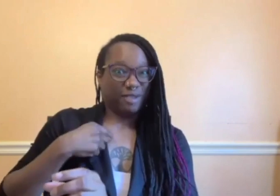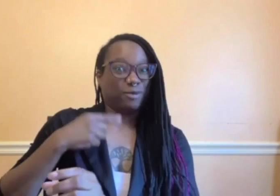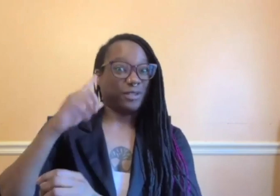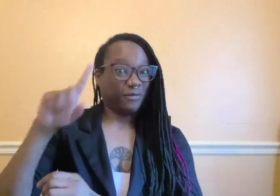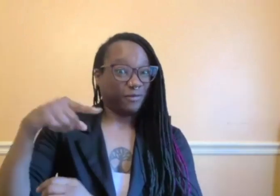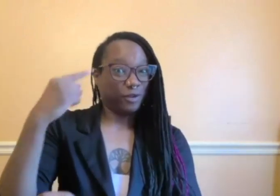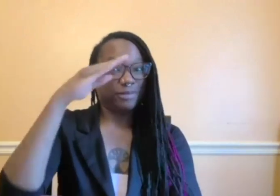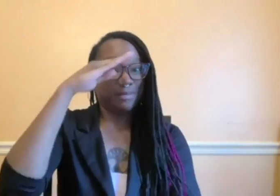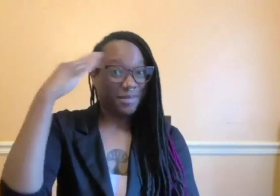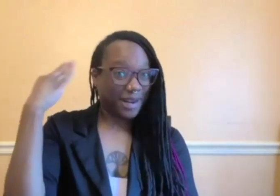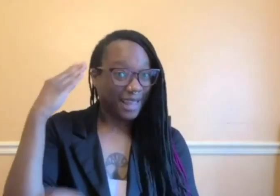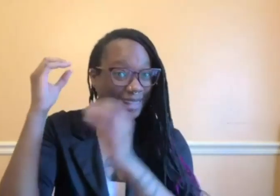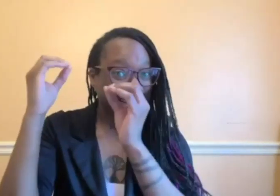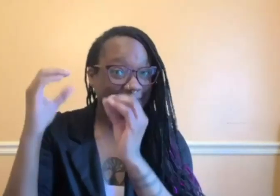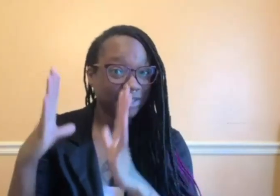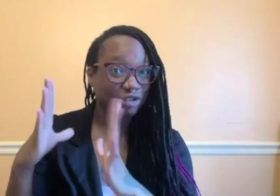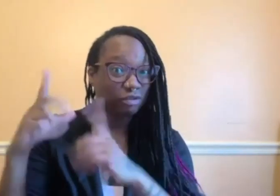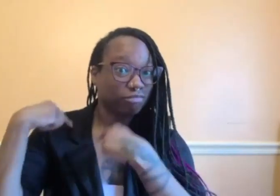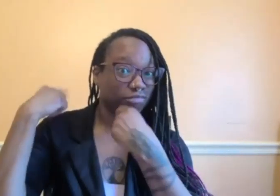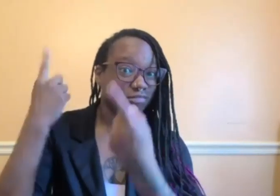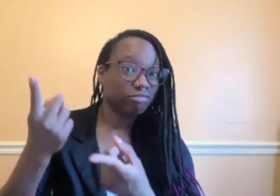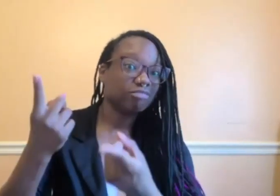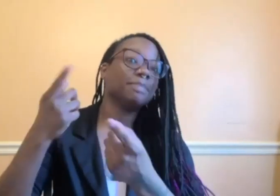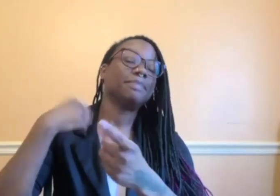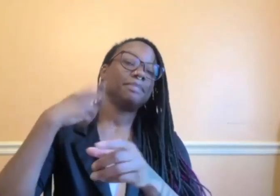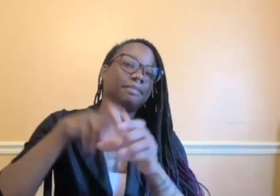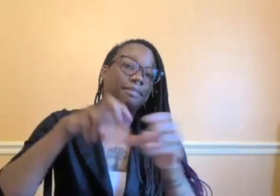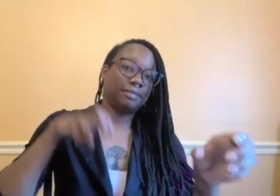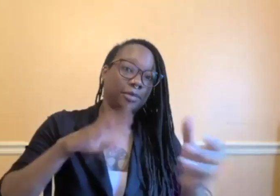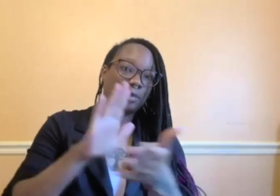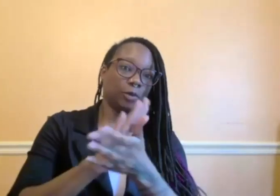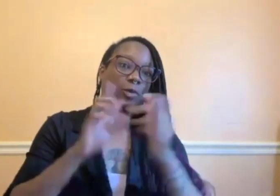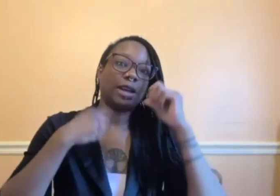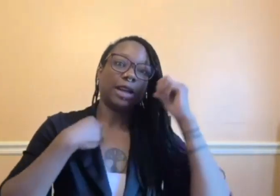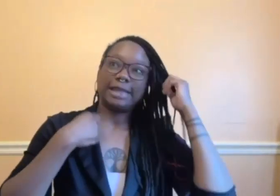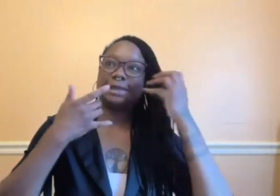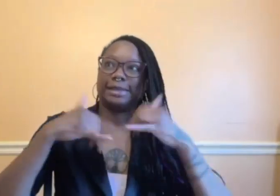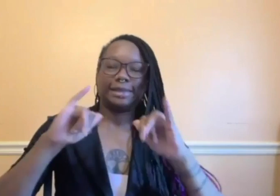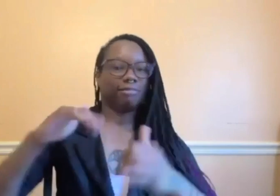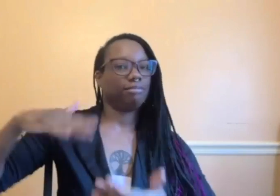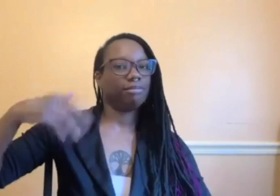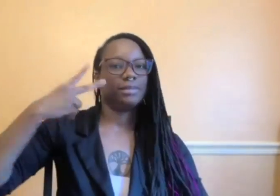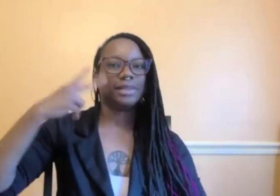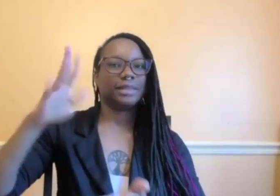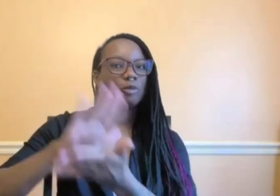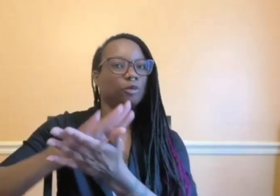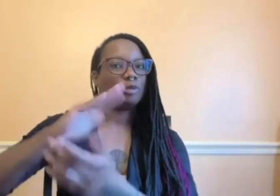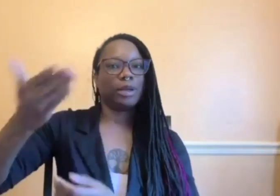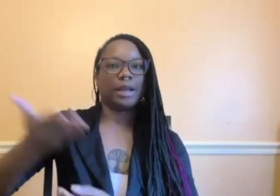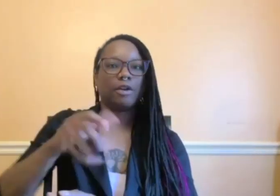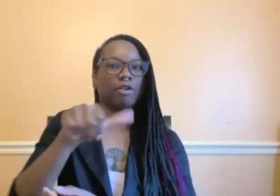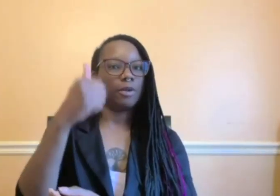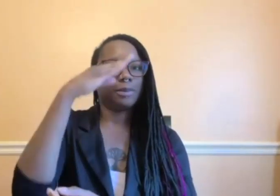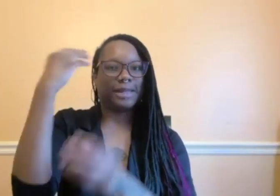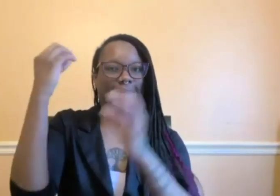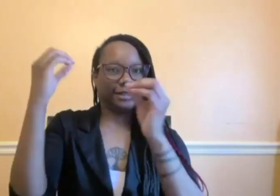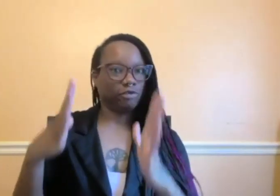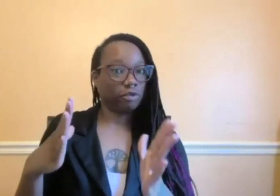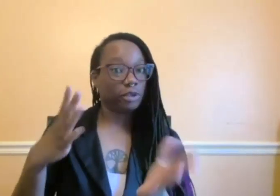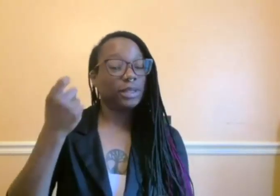established 25 years before I joined, and I was the first Black deaf instructor. I left that school because I didn't see the